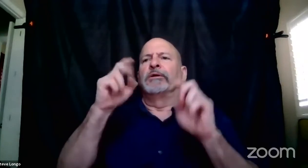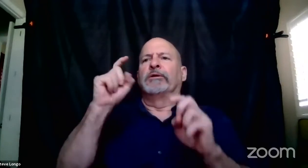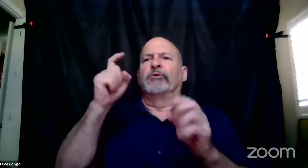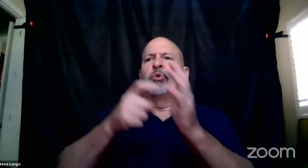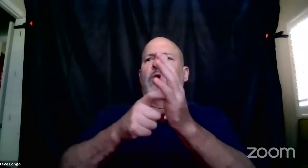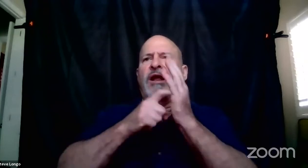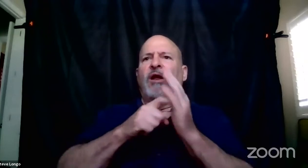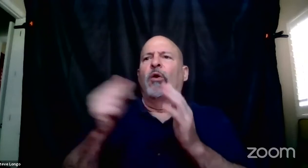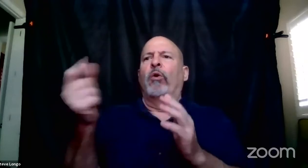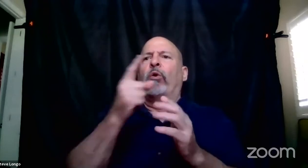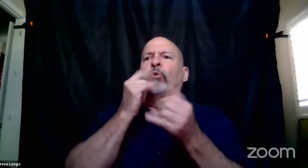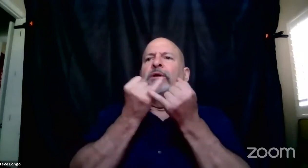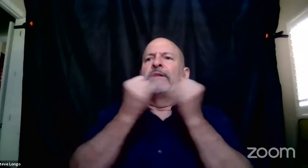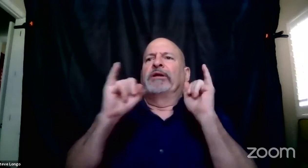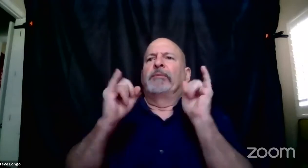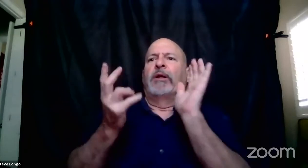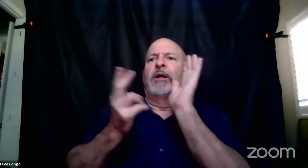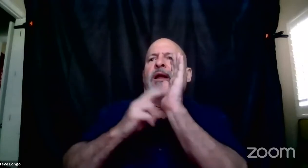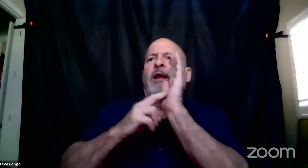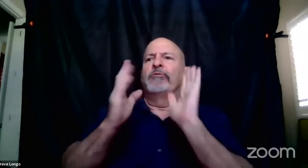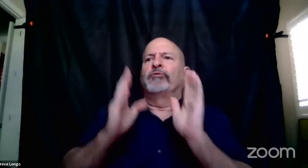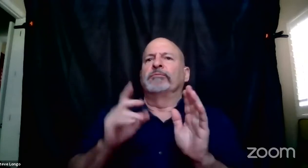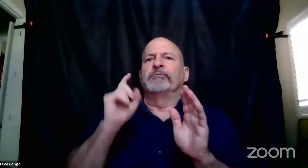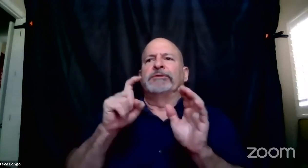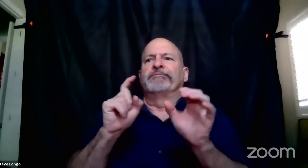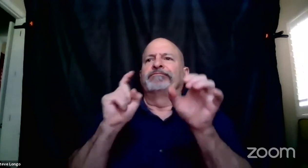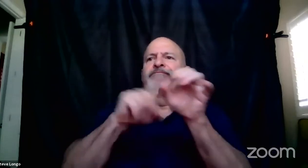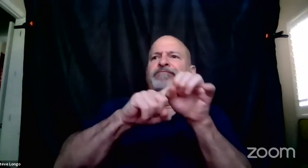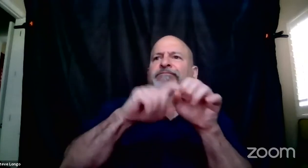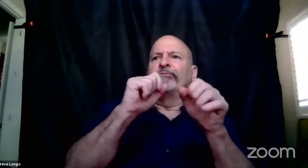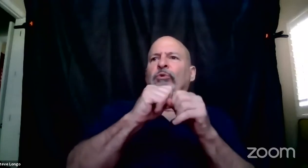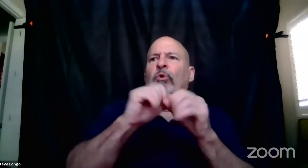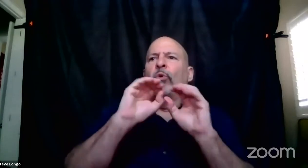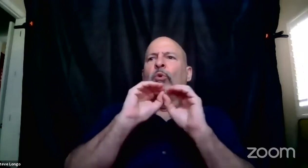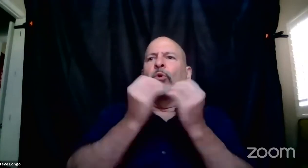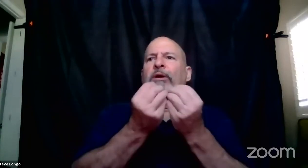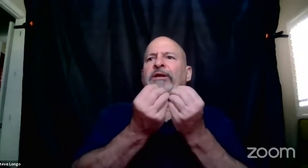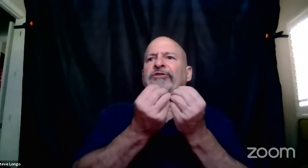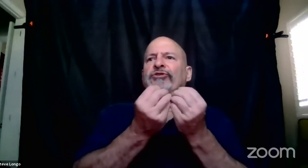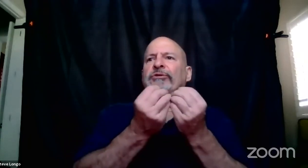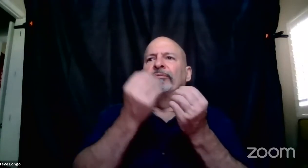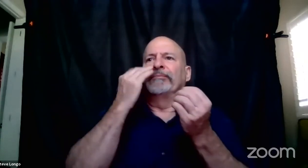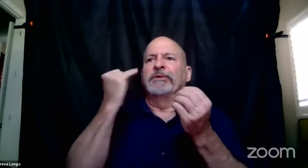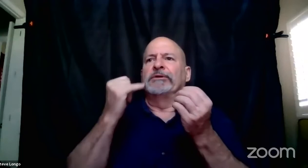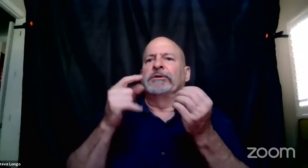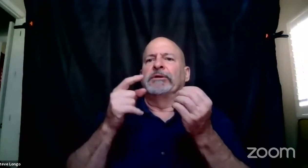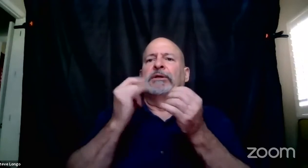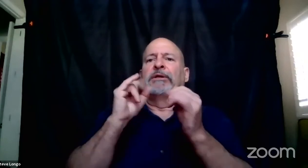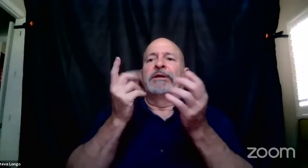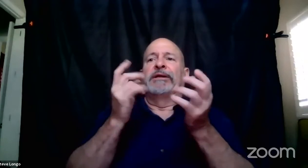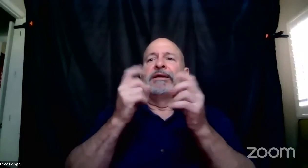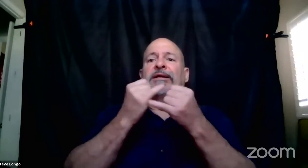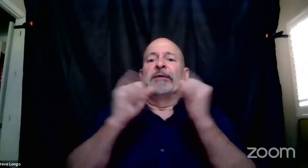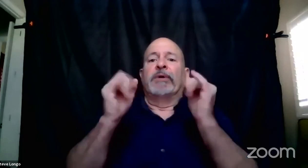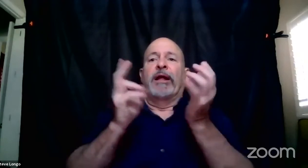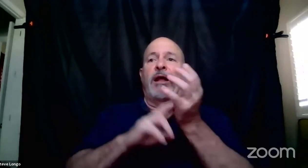There was a new law put in place requiring all independent contractors to become a member of